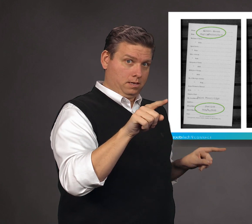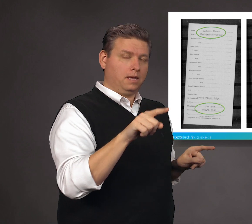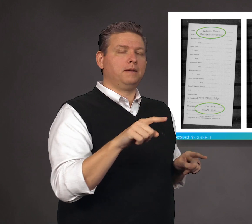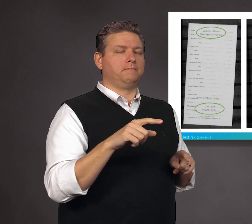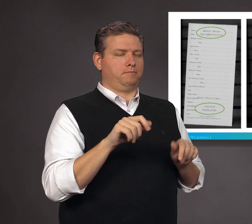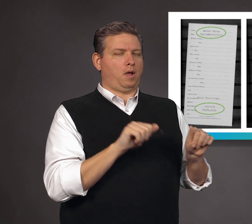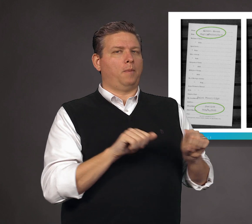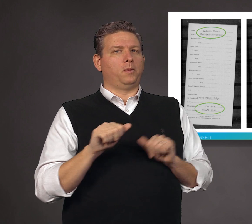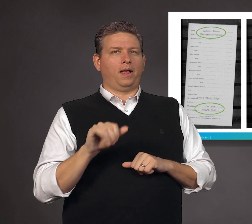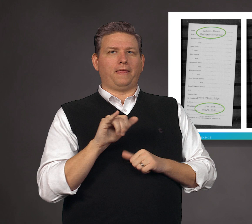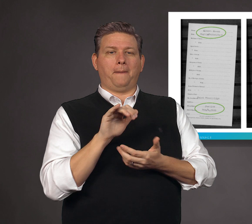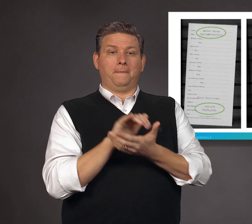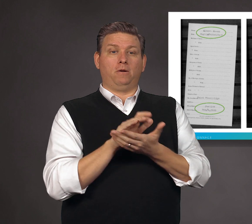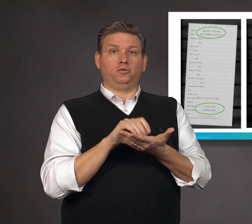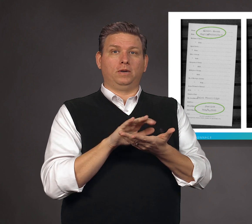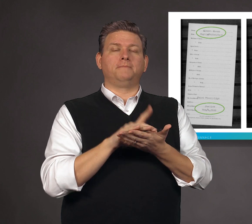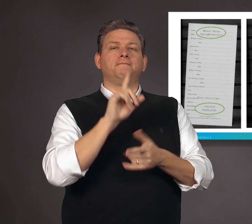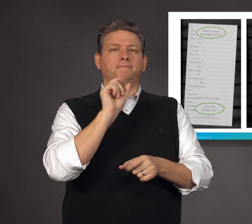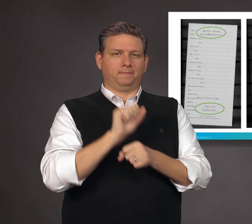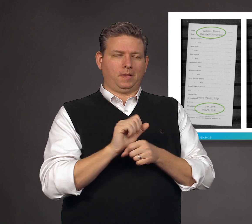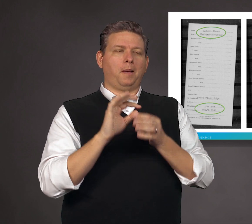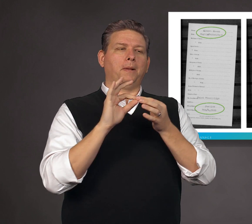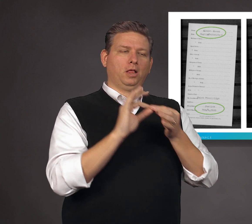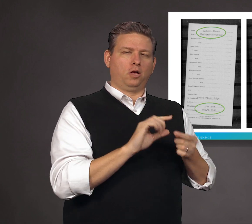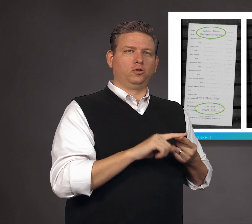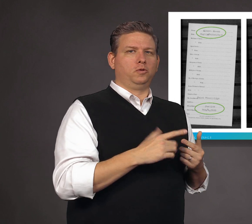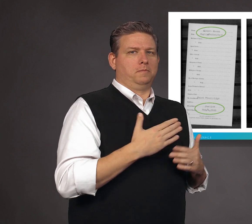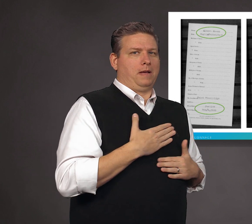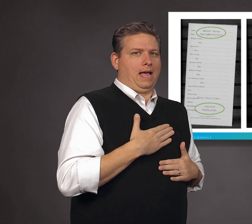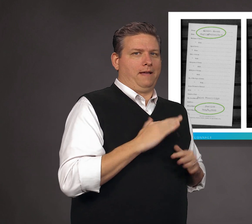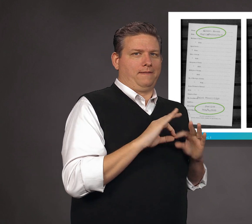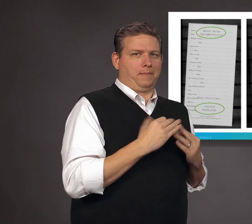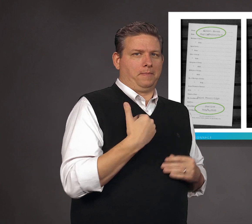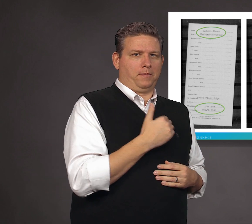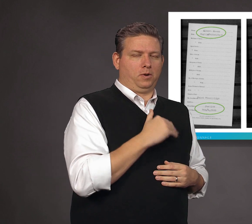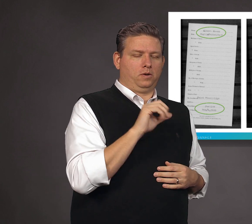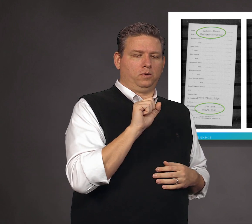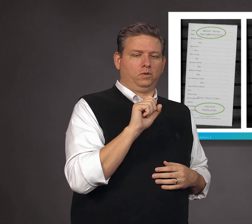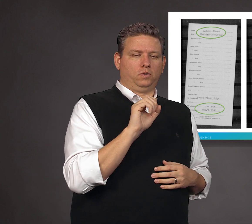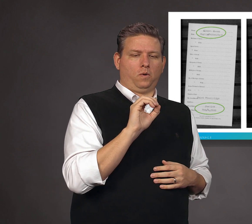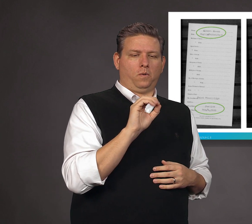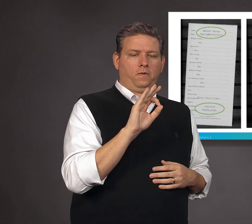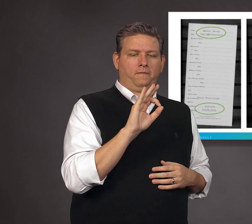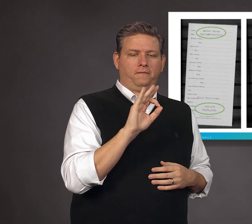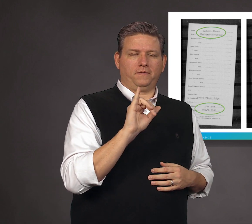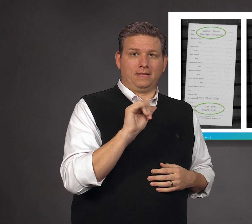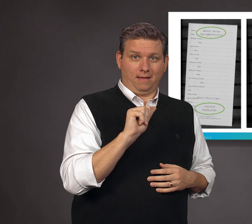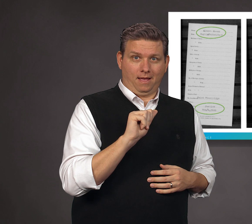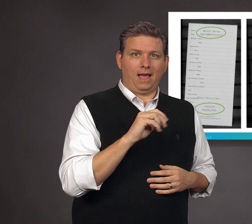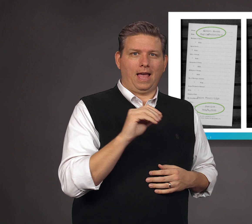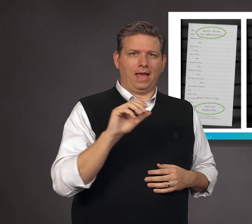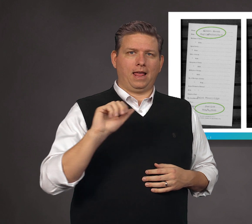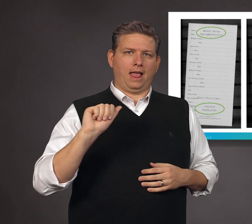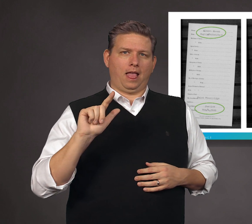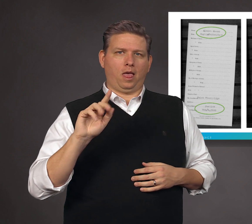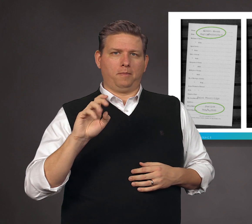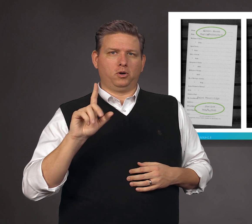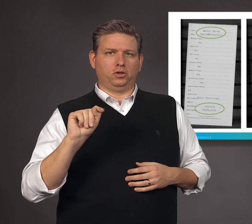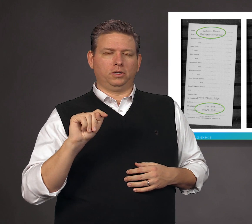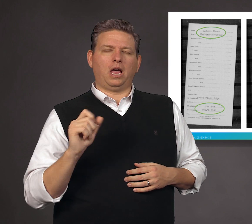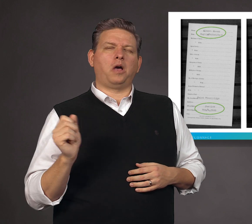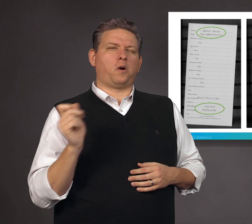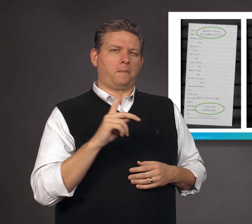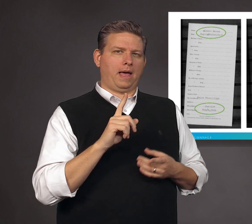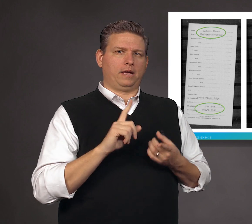marriage record does indeed belong to my Sophia and Albert. I will go back to the record page to access Source Linker.